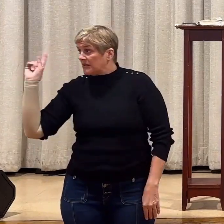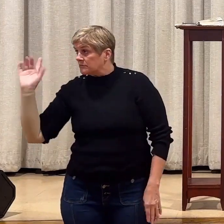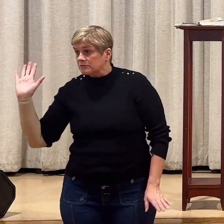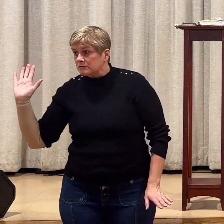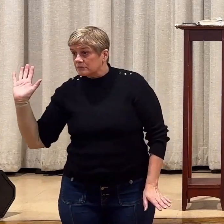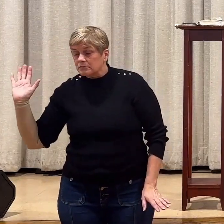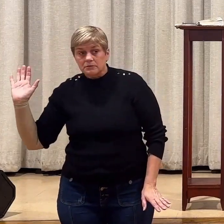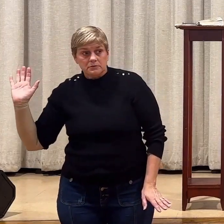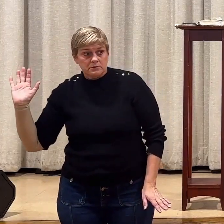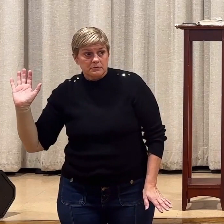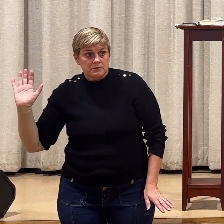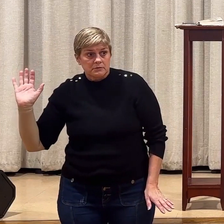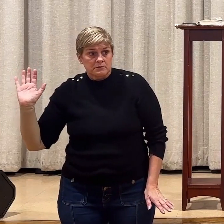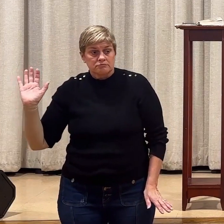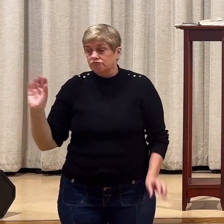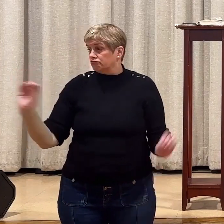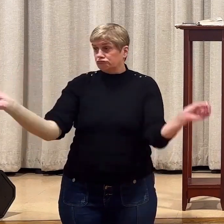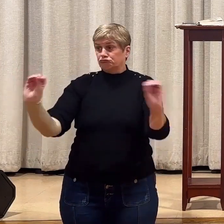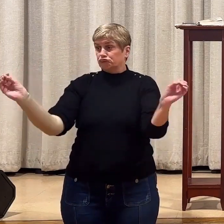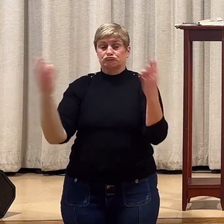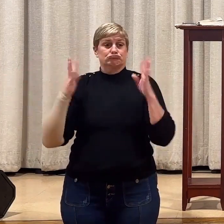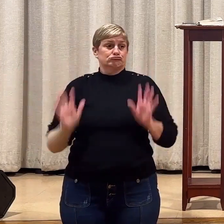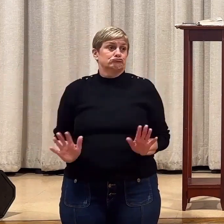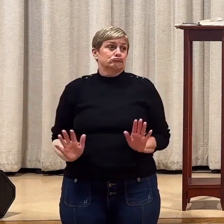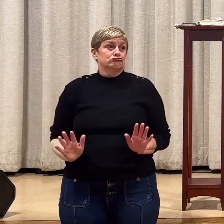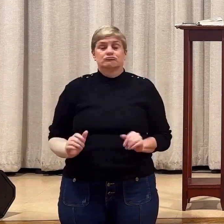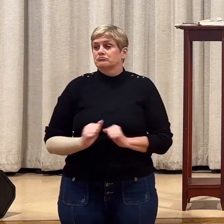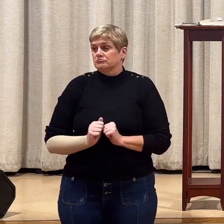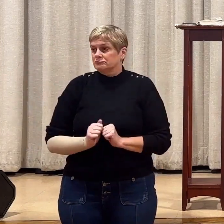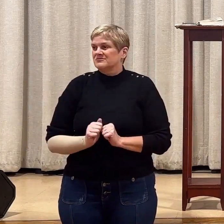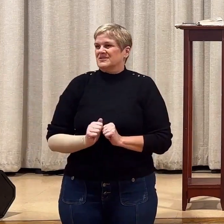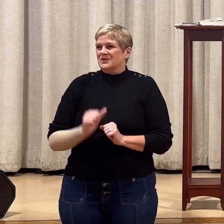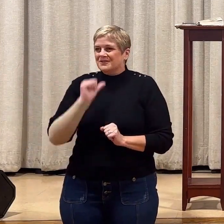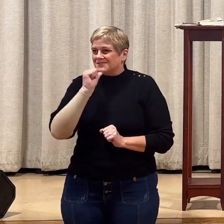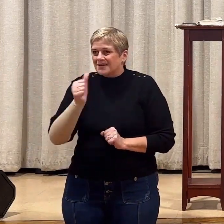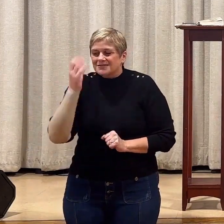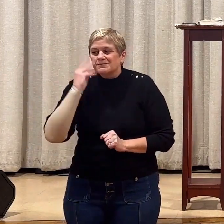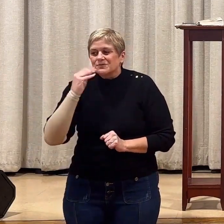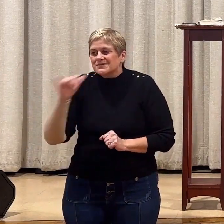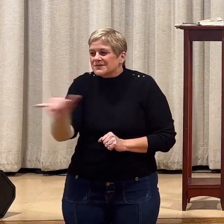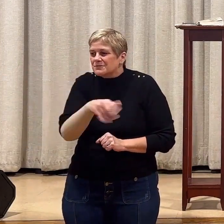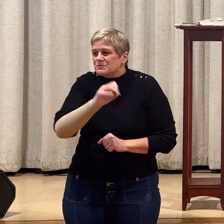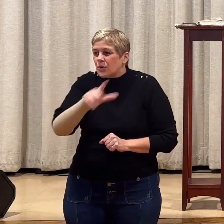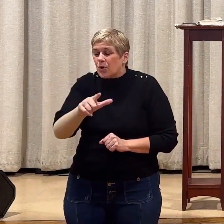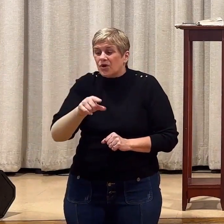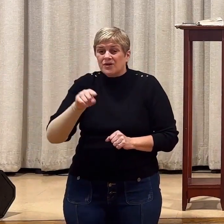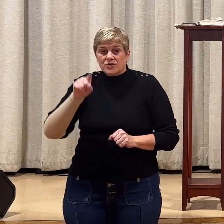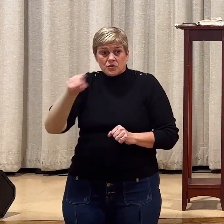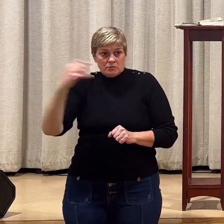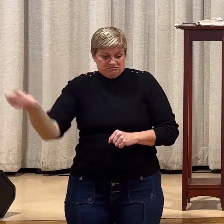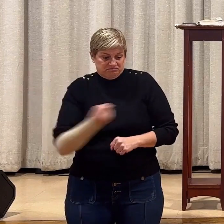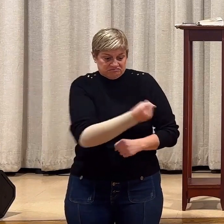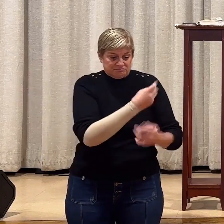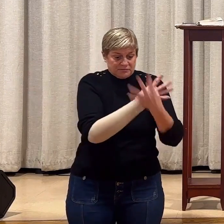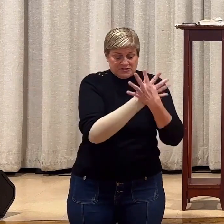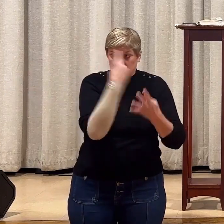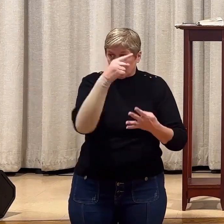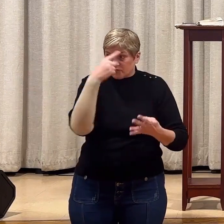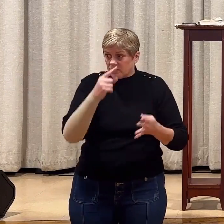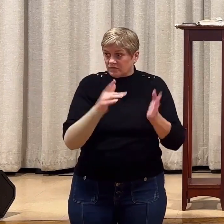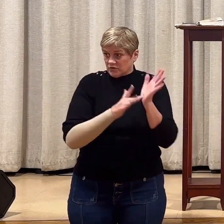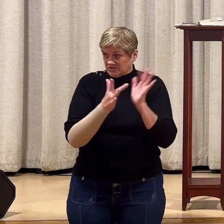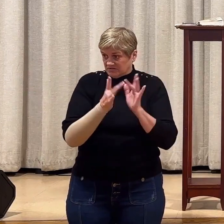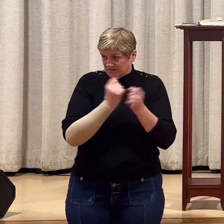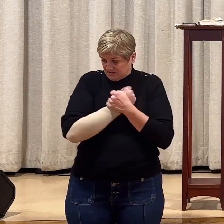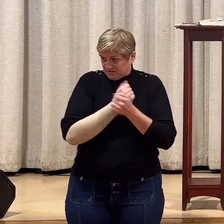attacked? Okay? We haven't been through what Paul's been through. We haven't been to prison for our faith. But yet, Paul said, I've learned